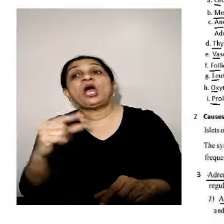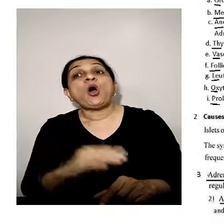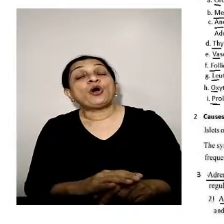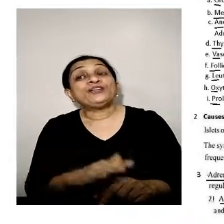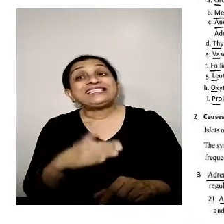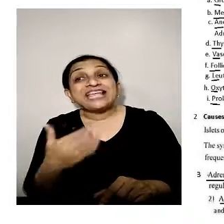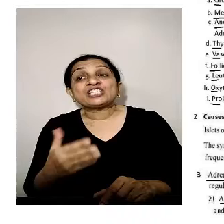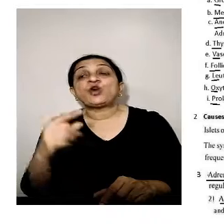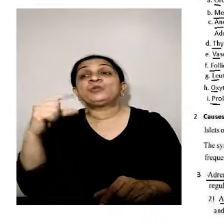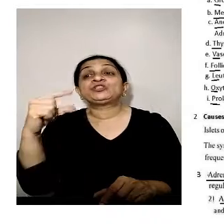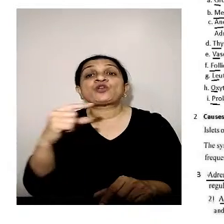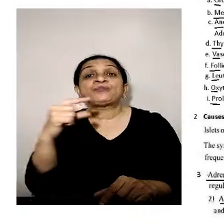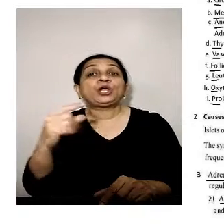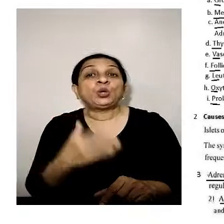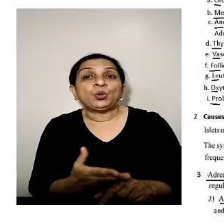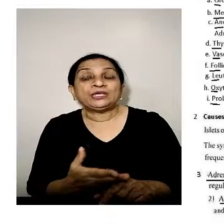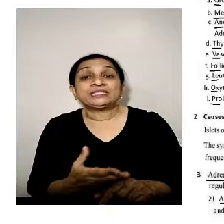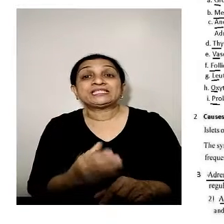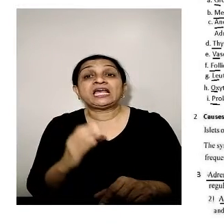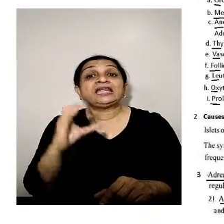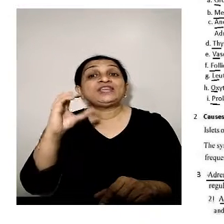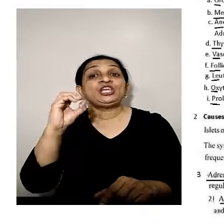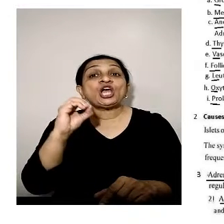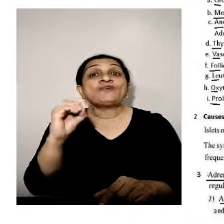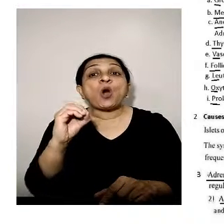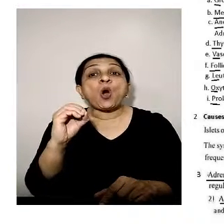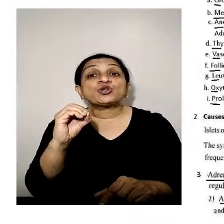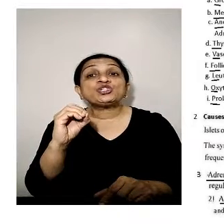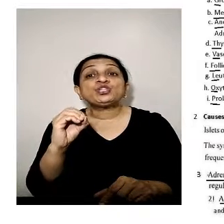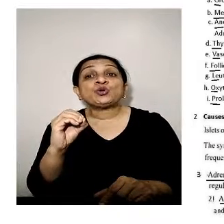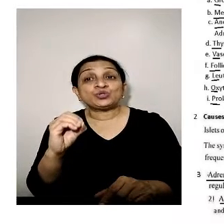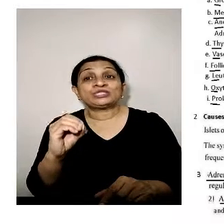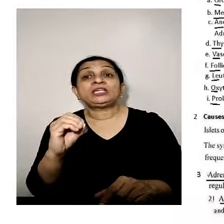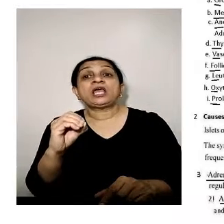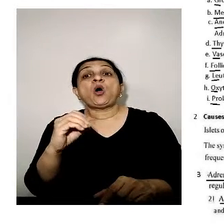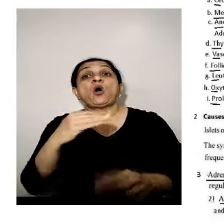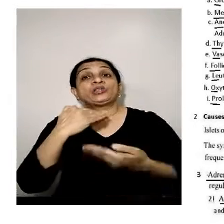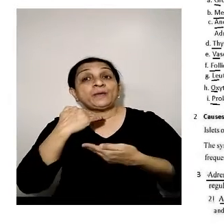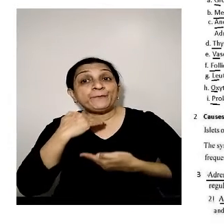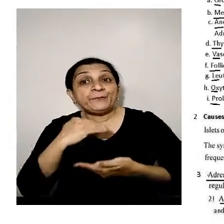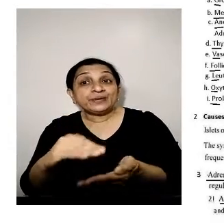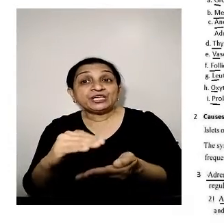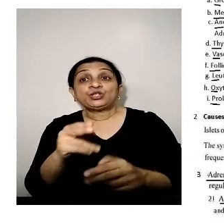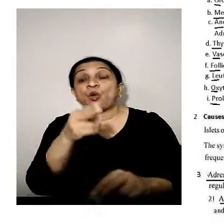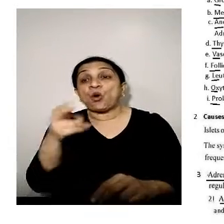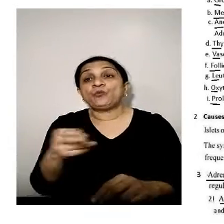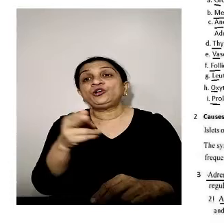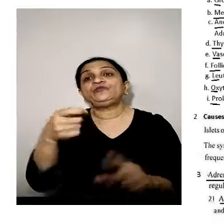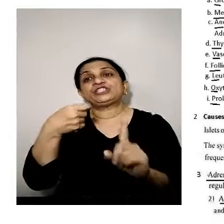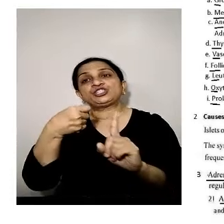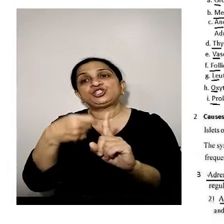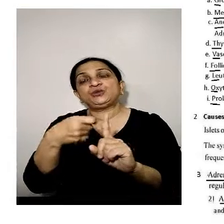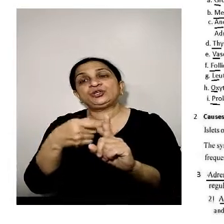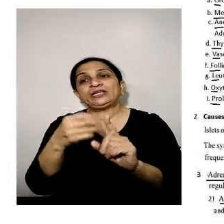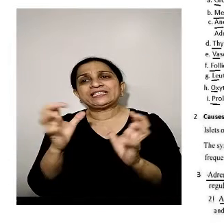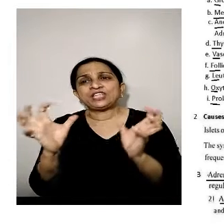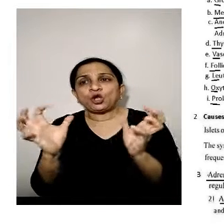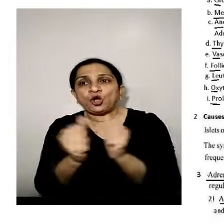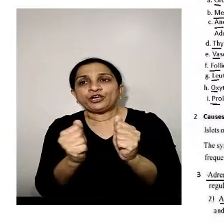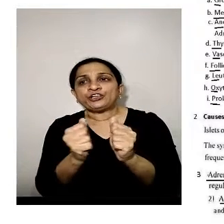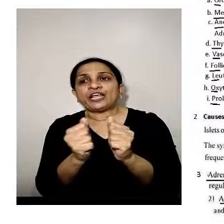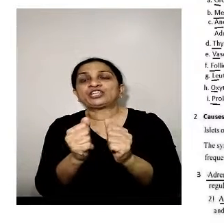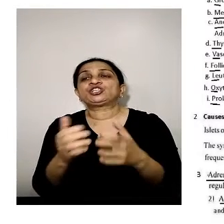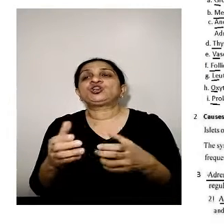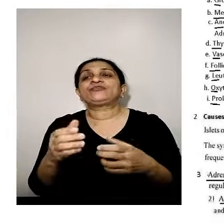from the sex hormones from the gonads. Then you have oxytocin or the birth hormone, which stimulates